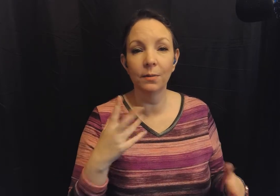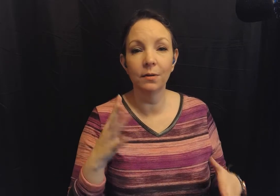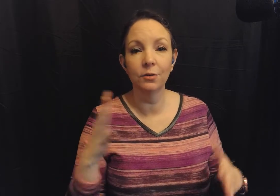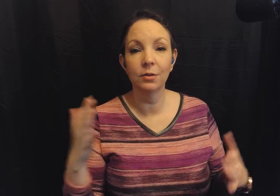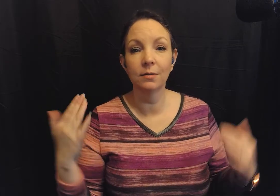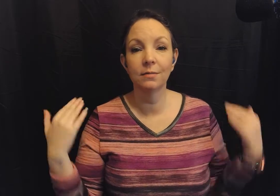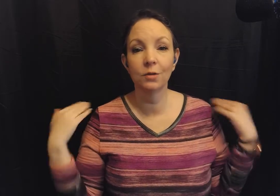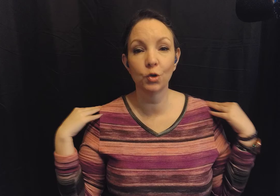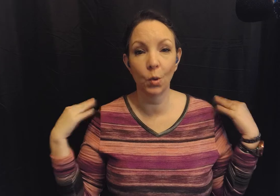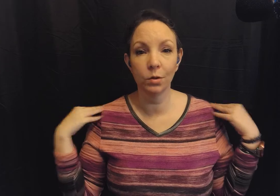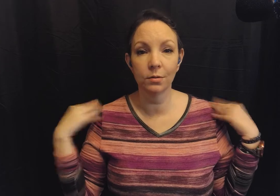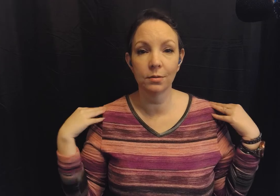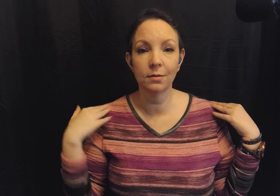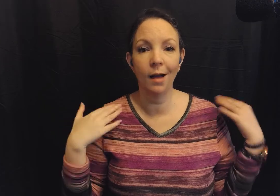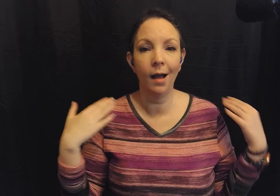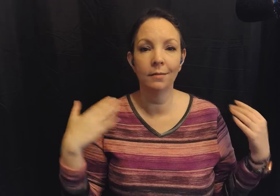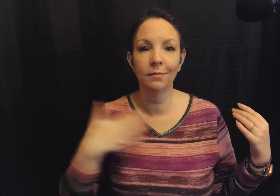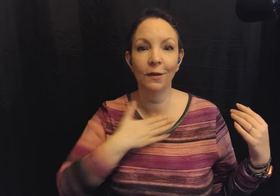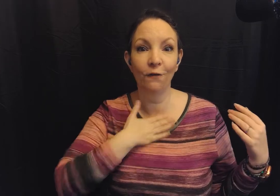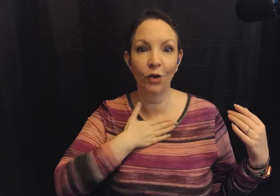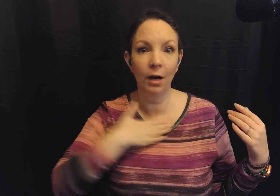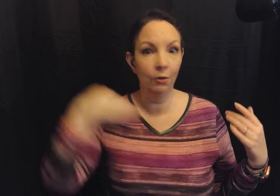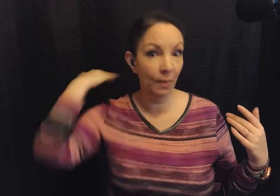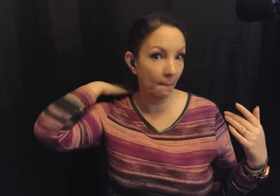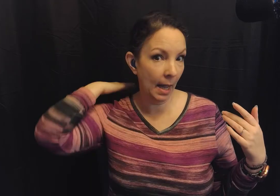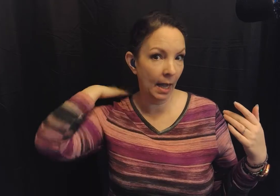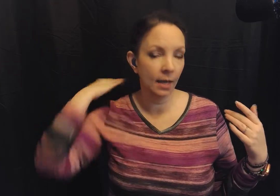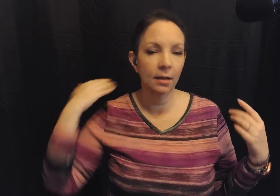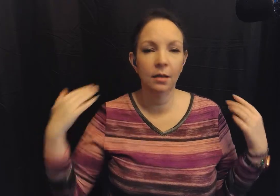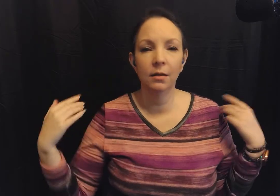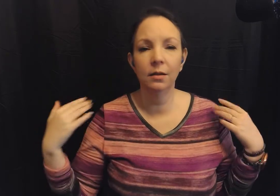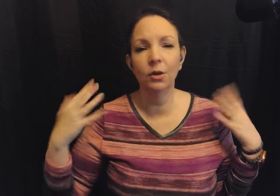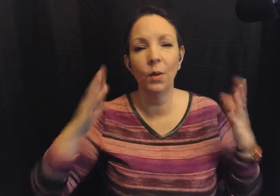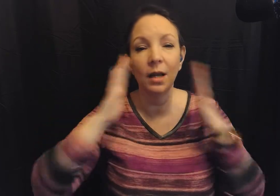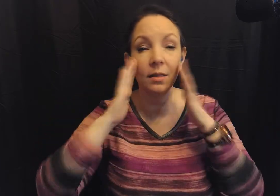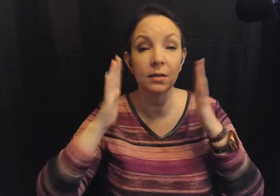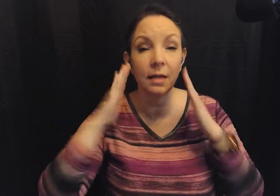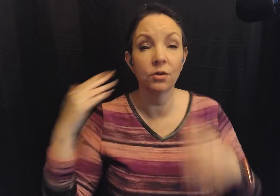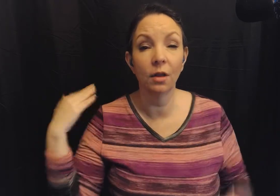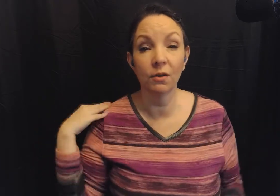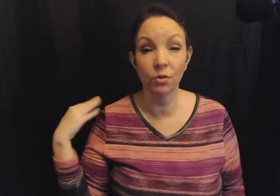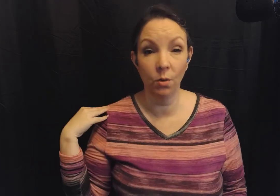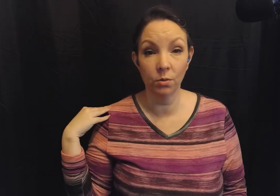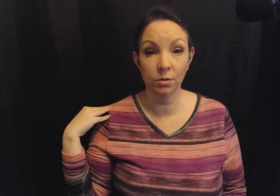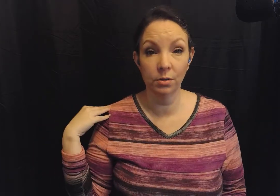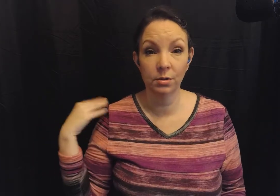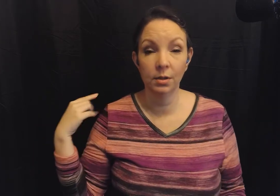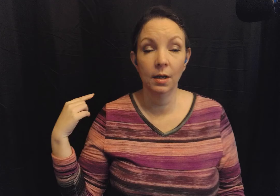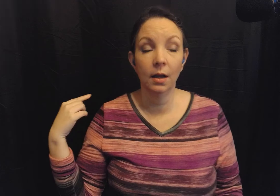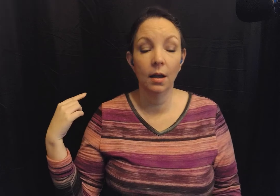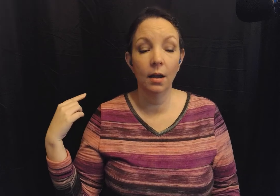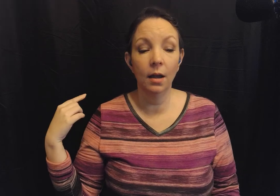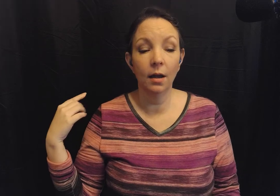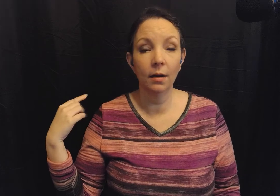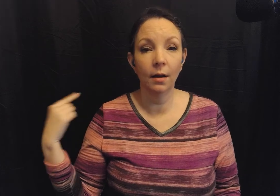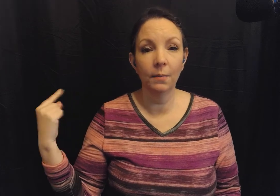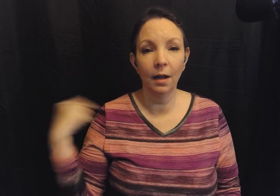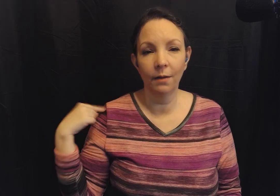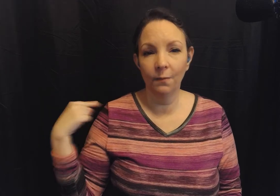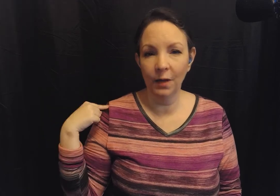just shoulders, not the front or the back. You want to get the attention on the shoulders. And not finger point